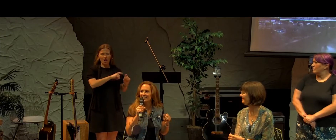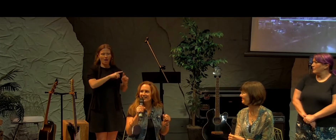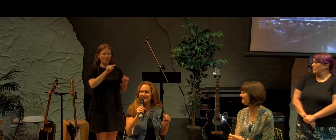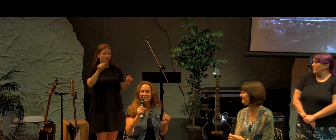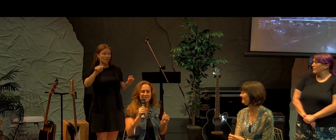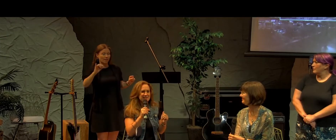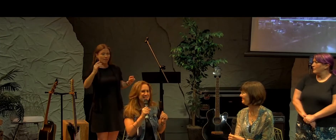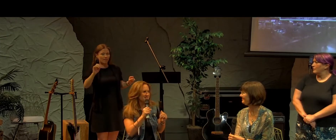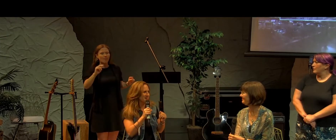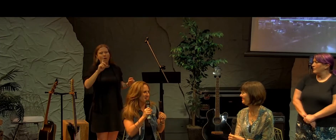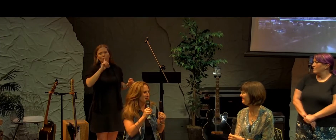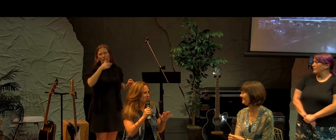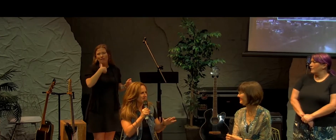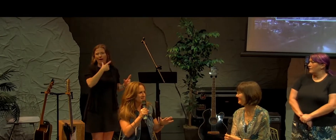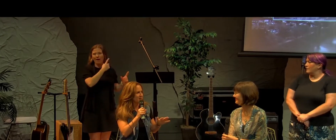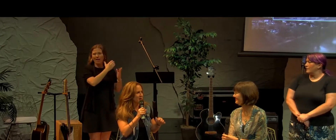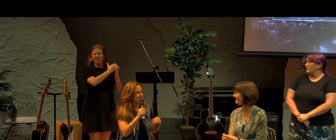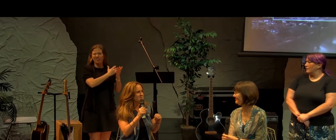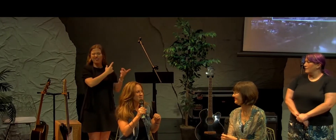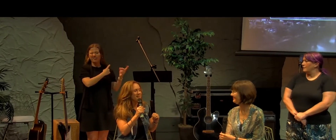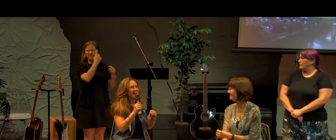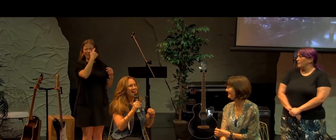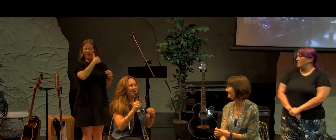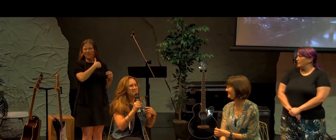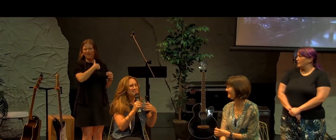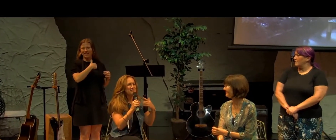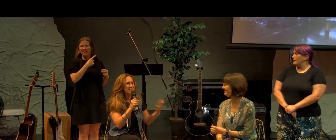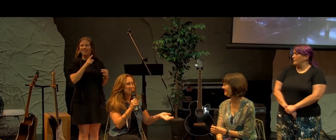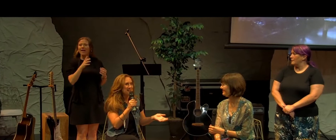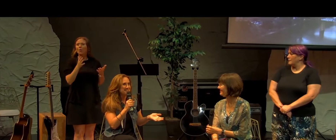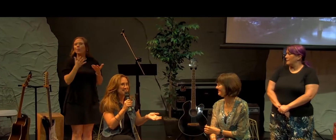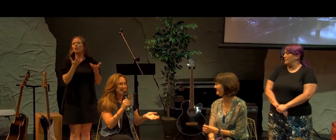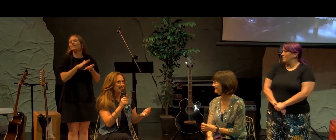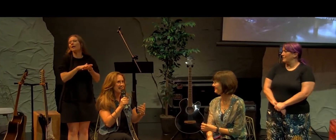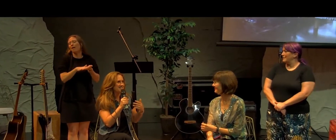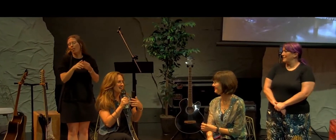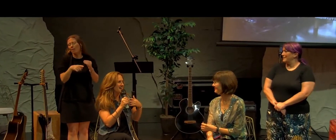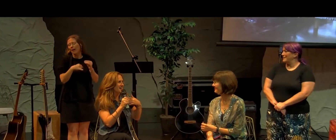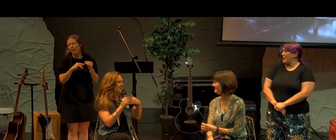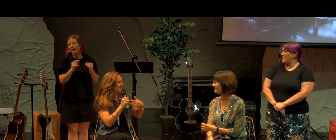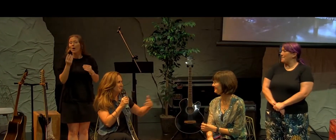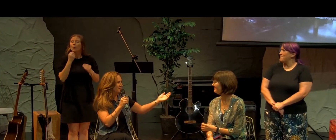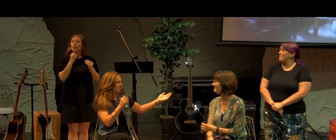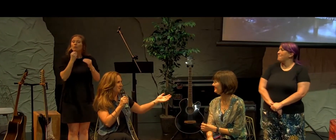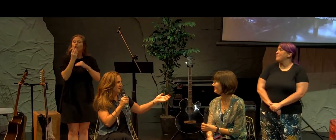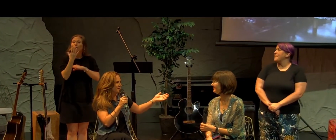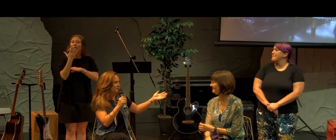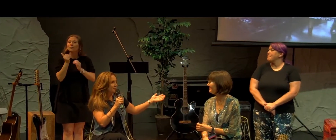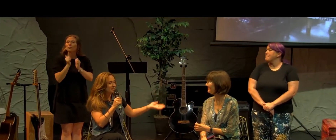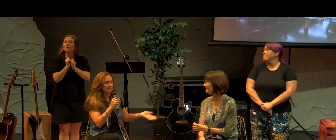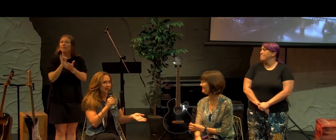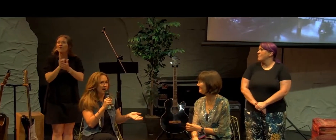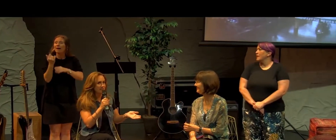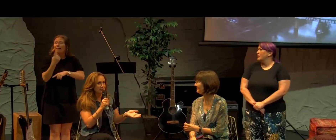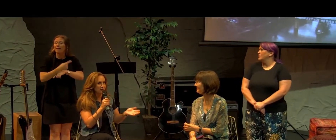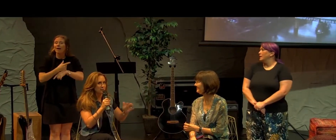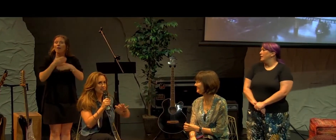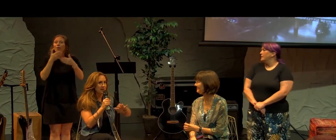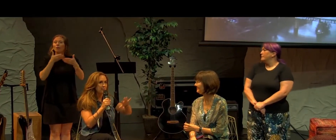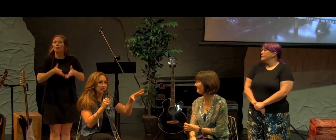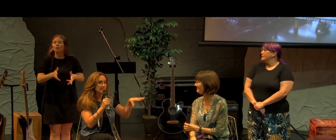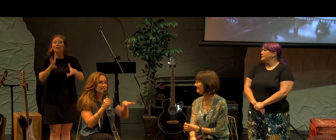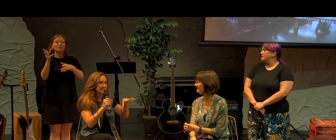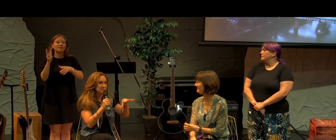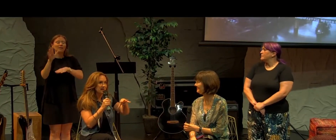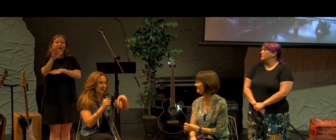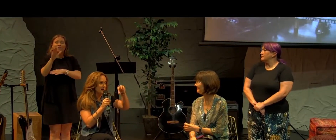a list for me as well. They were very subtle about it. We had breakfast together that day, and I spent the rest of the afternoon with them